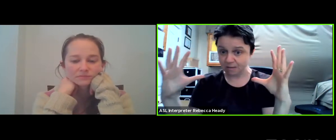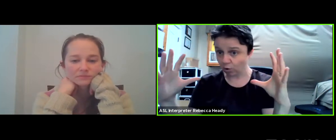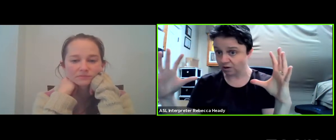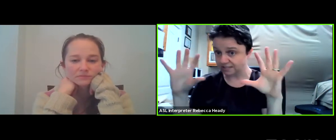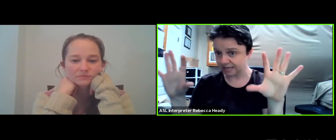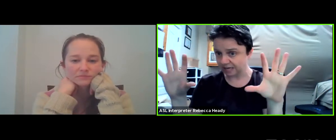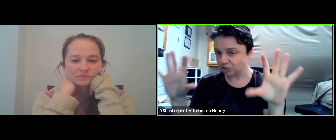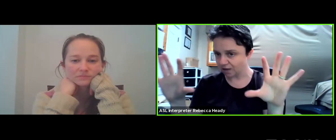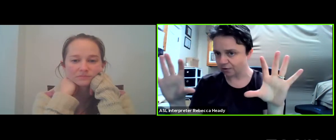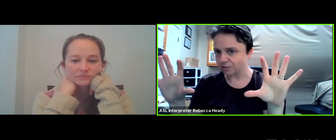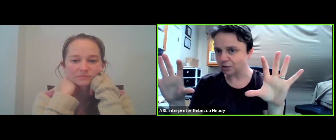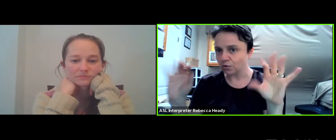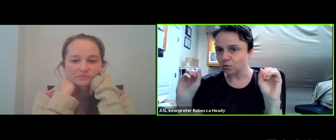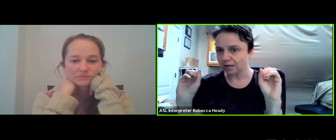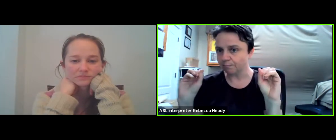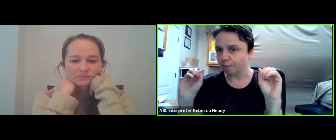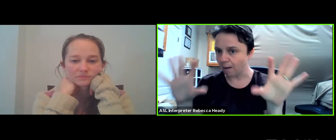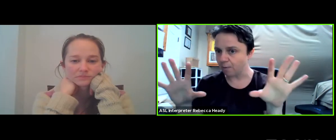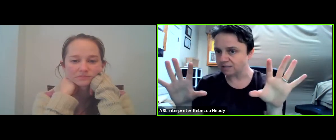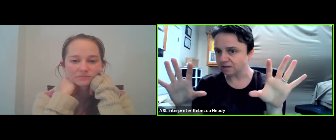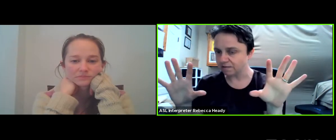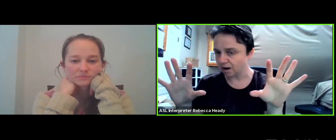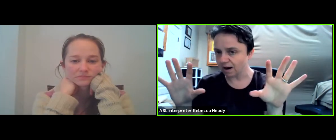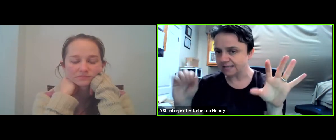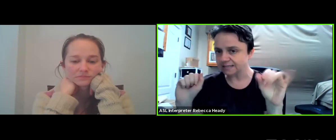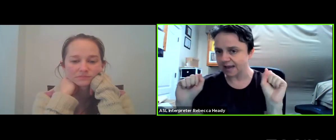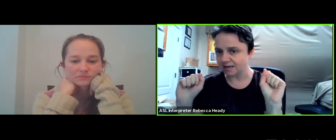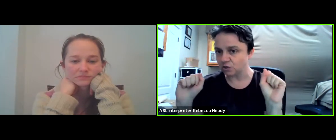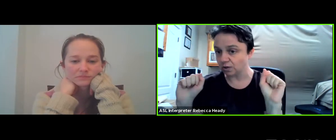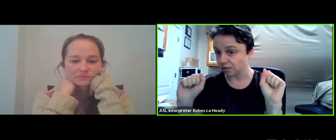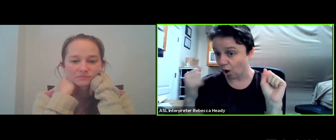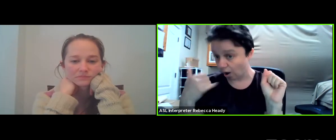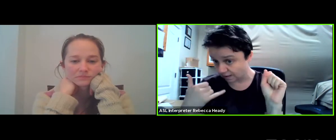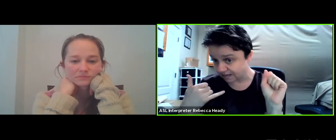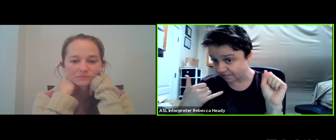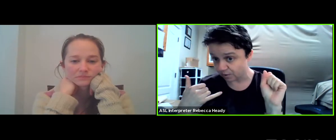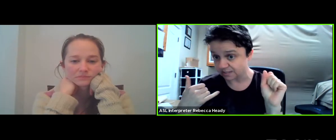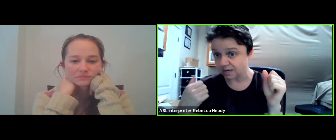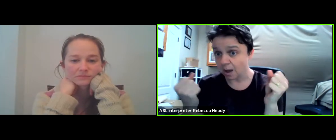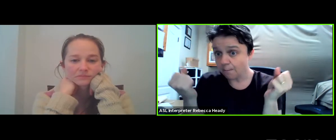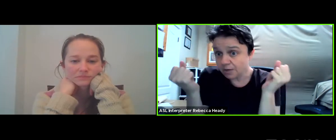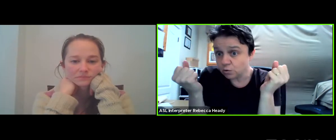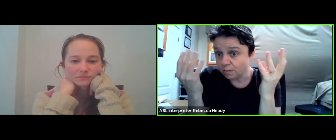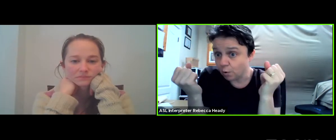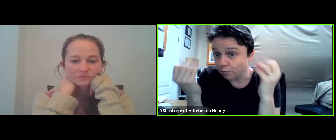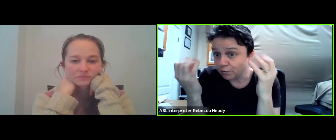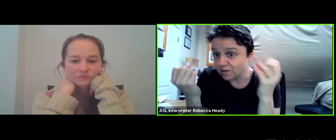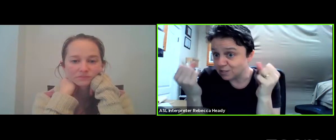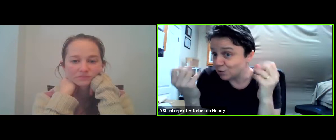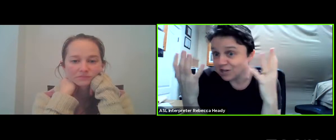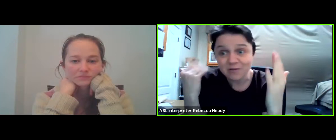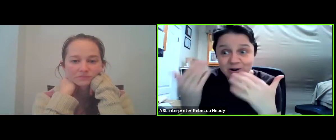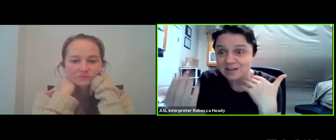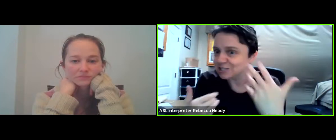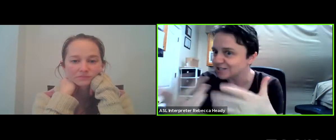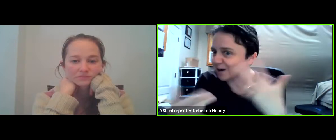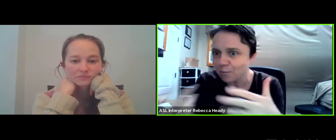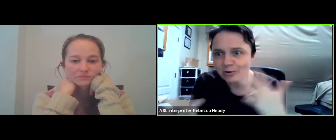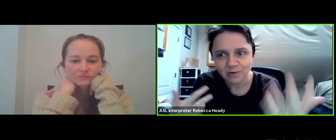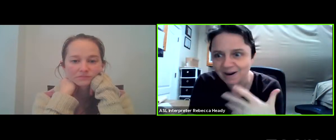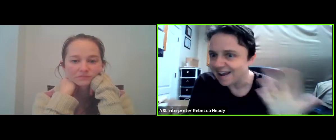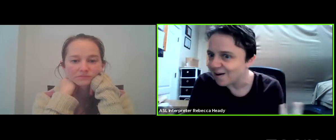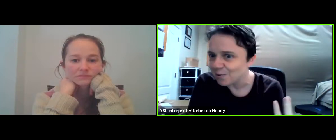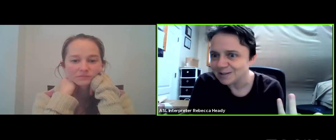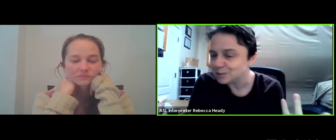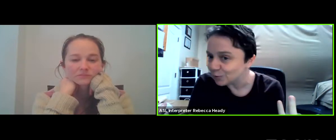both people are seeing each other. So you can pop onto the VRS and you can call a deaf person, but you can both do this to each other. And it's just